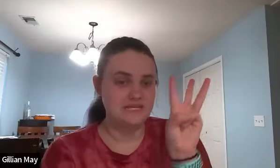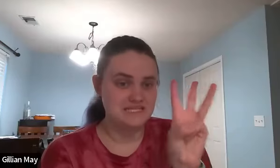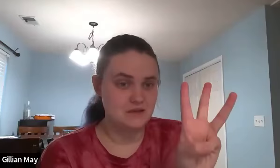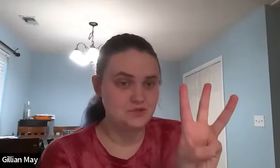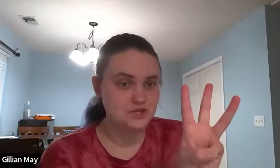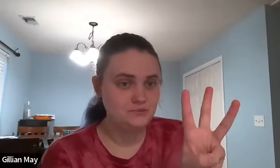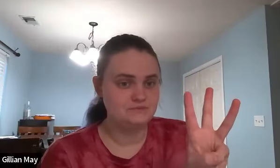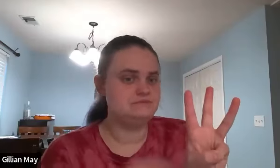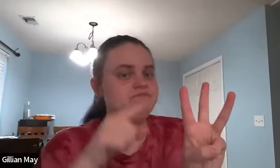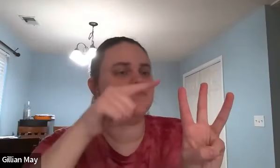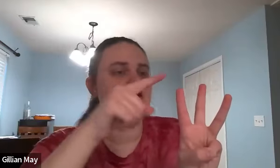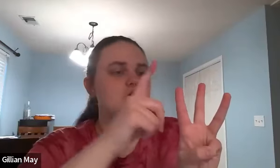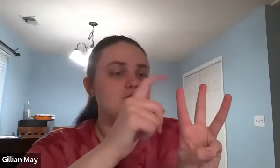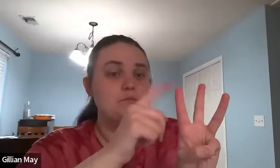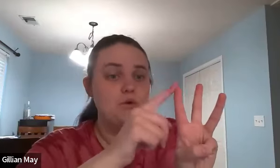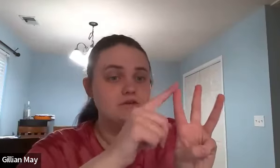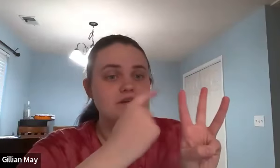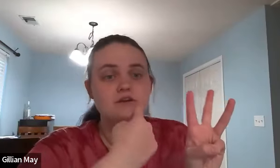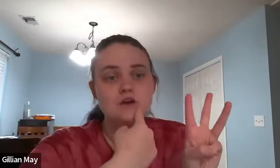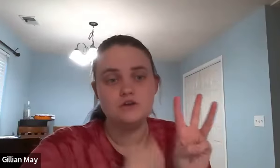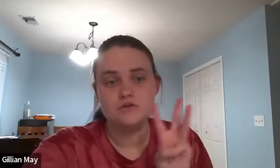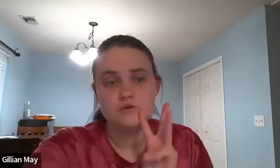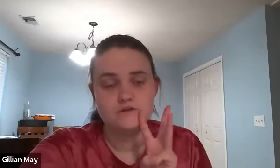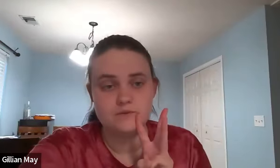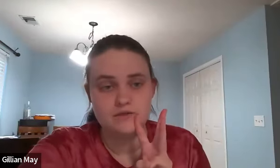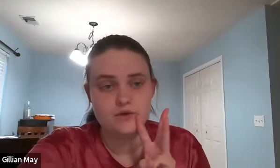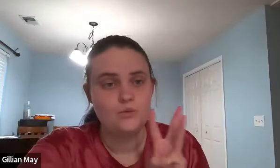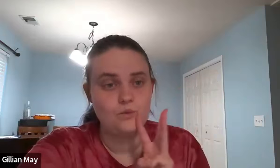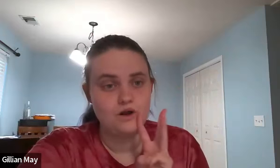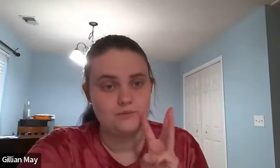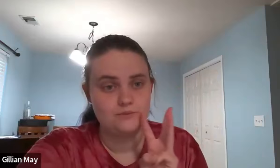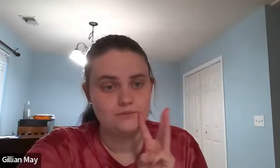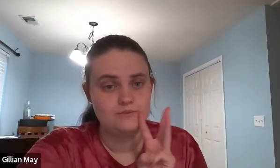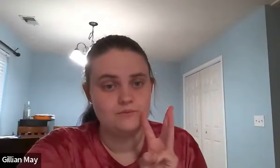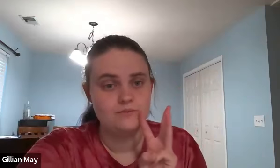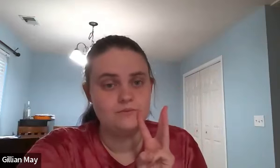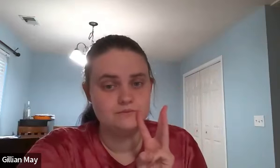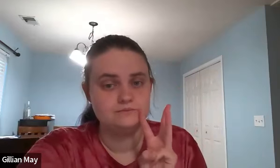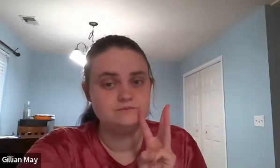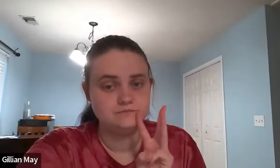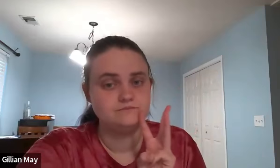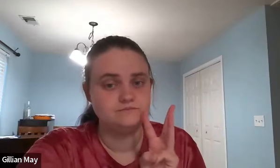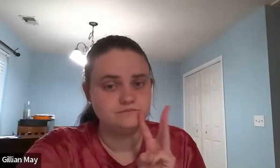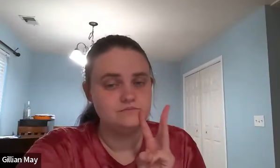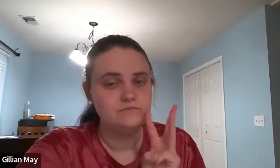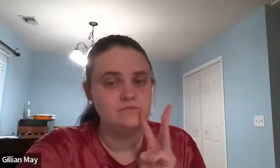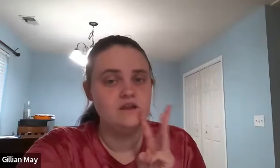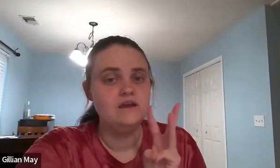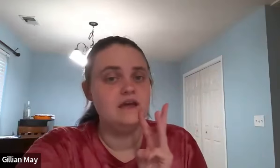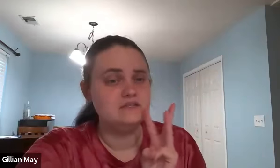a W, and you're going to have your pointer finger go to the corner of your mouth. Water. And this